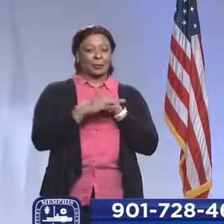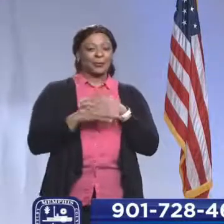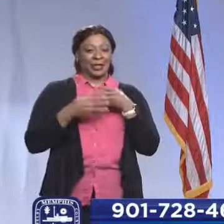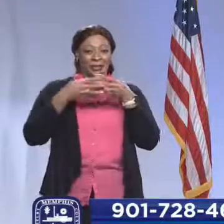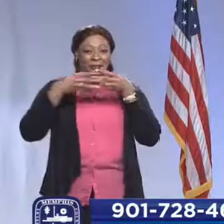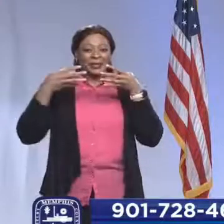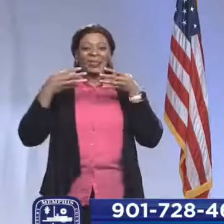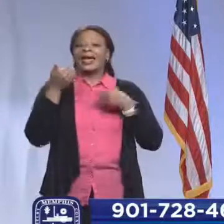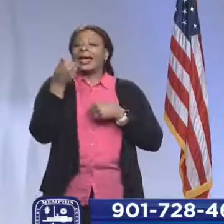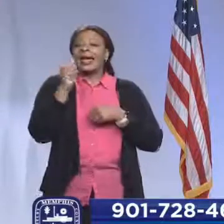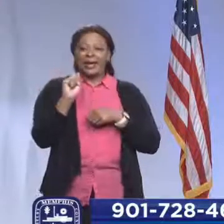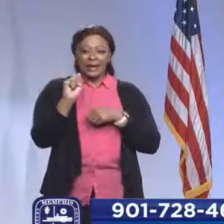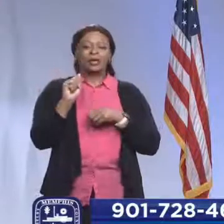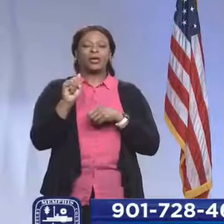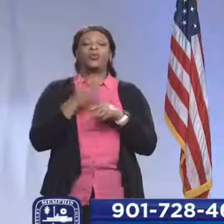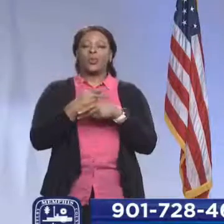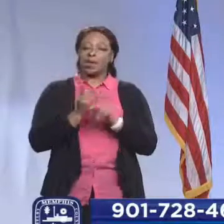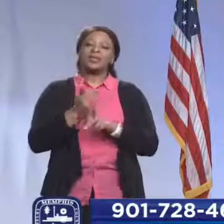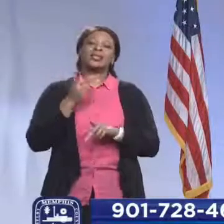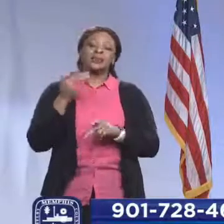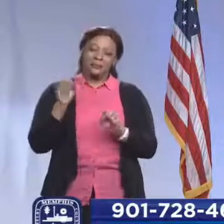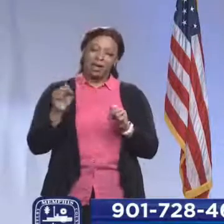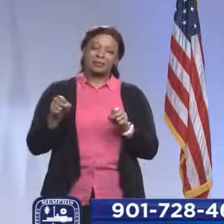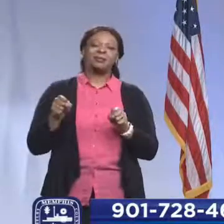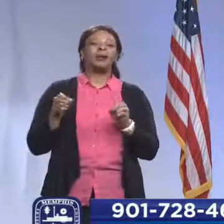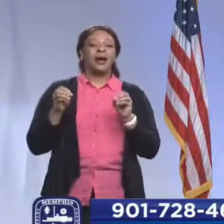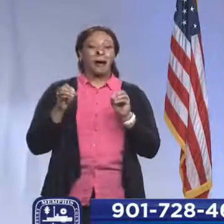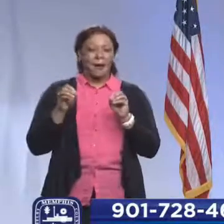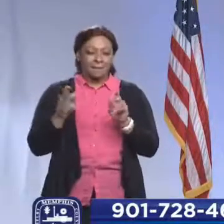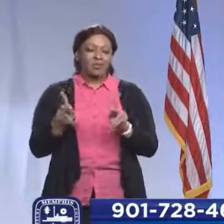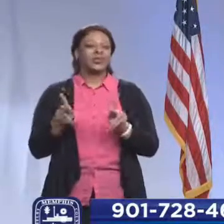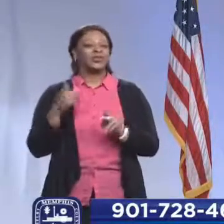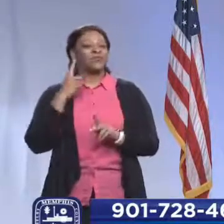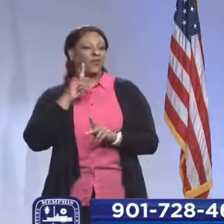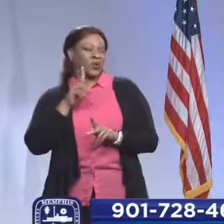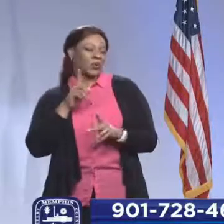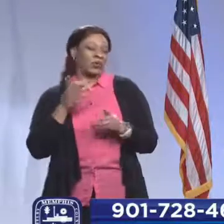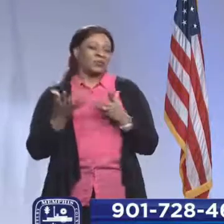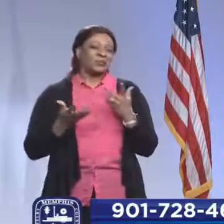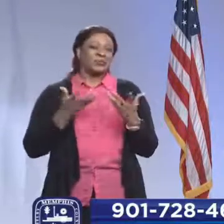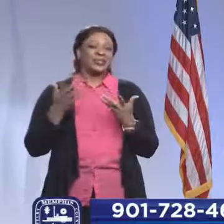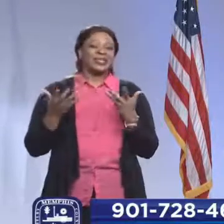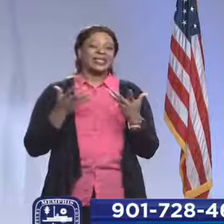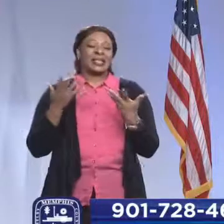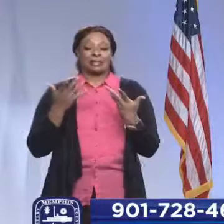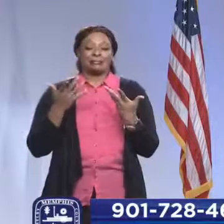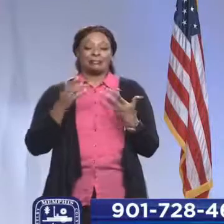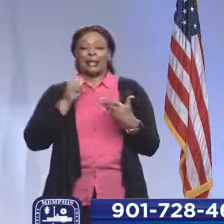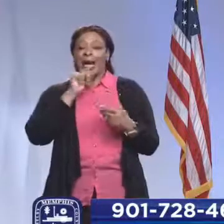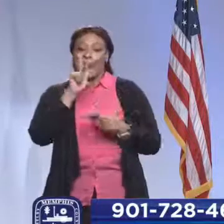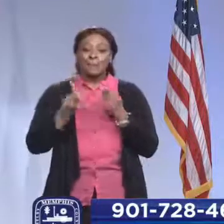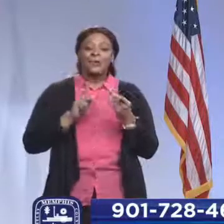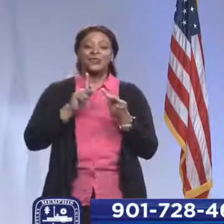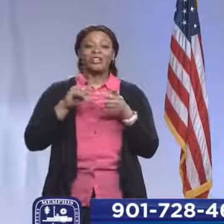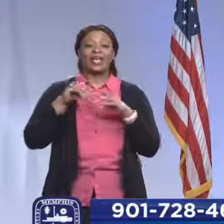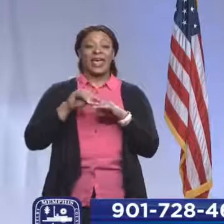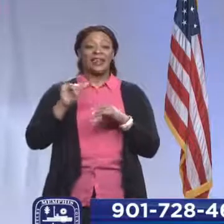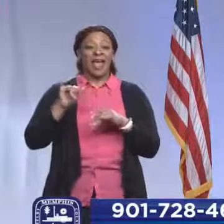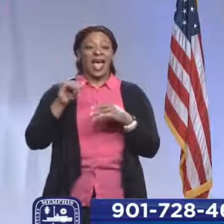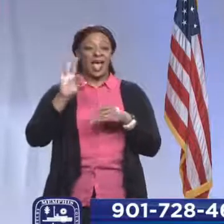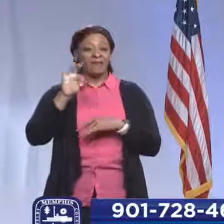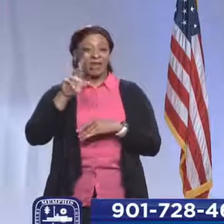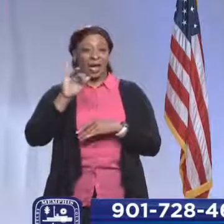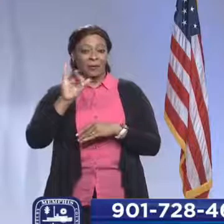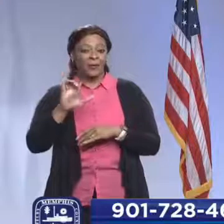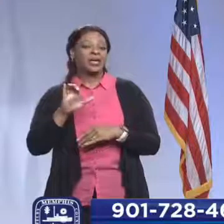any product, I would assume there's opportunity for some, I'll say, blemishes in the fabric, but the ones that we've looked at